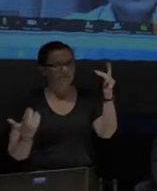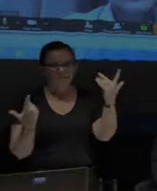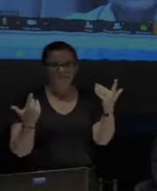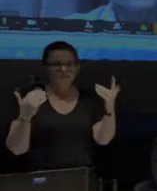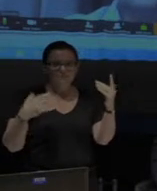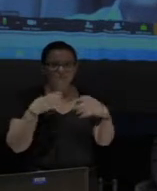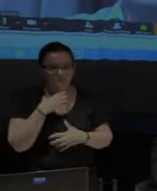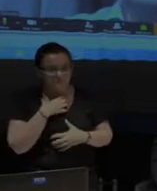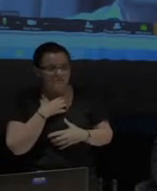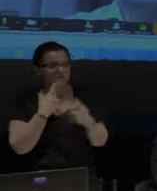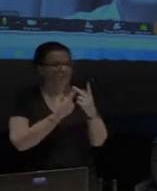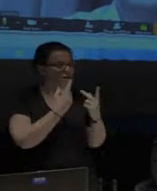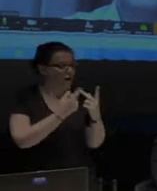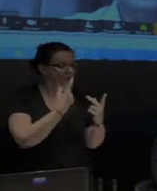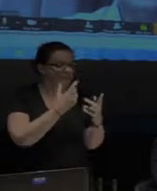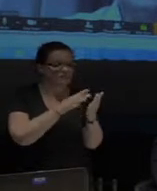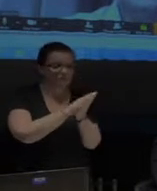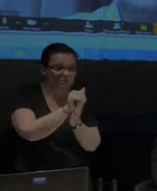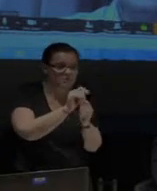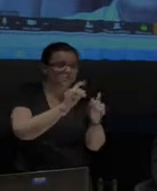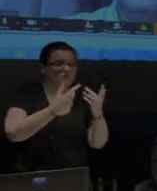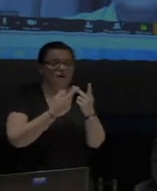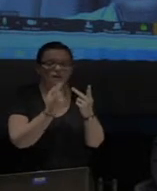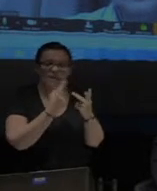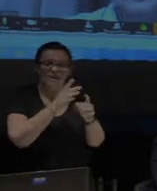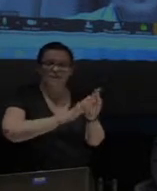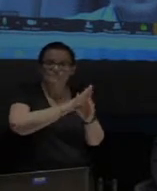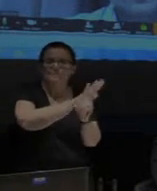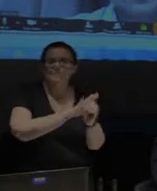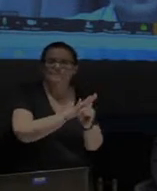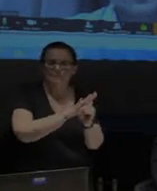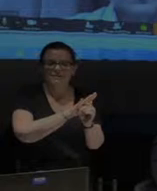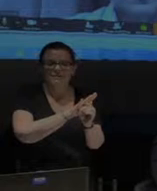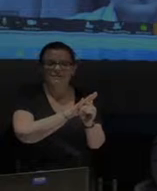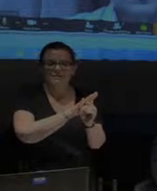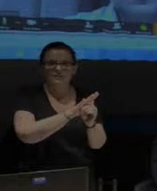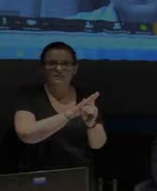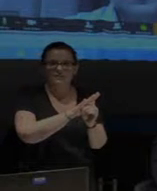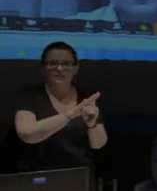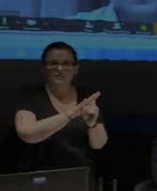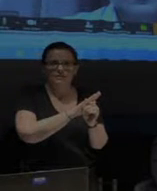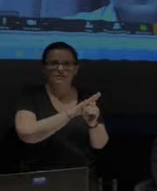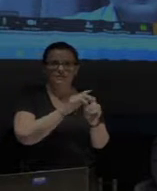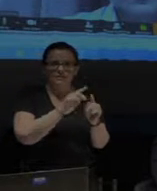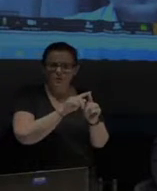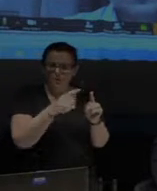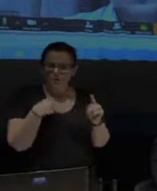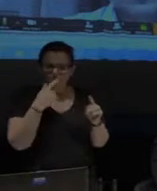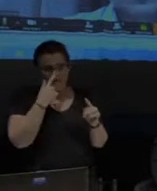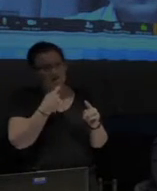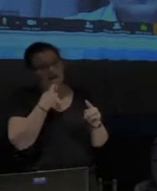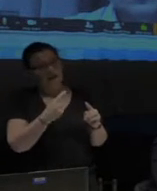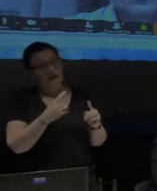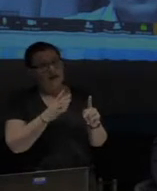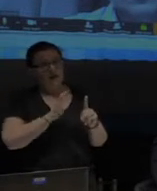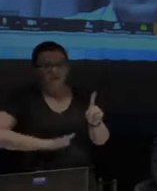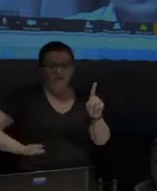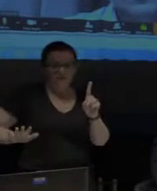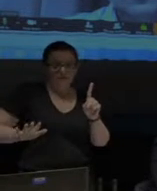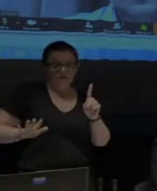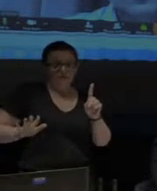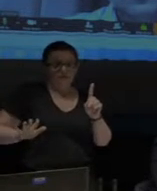of the progress that's being made in some of those places. And so I'm not sure we can actually plot it as a